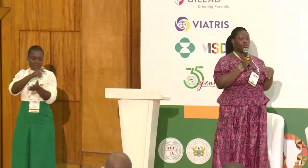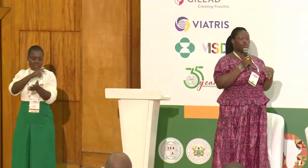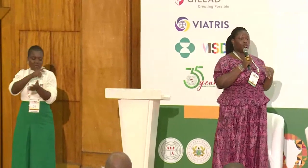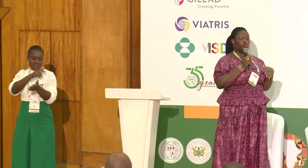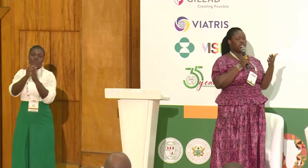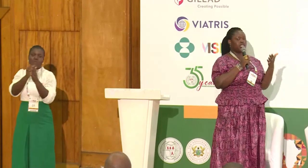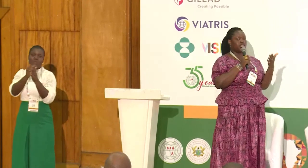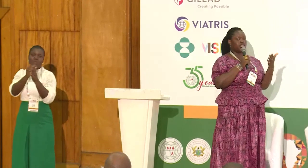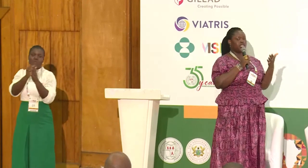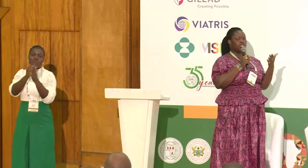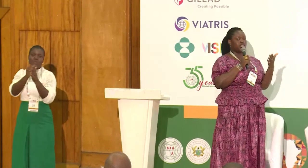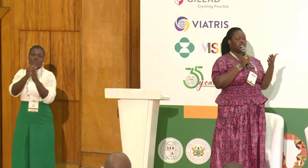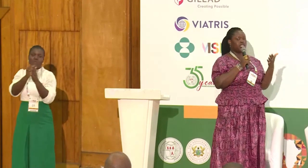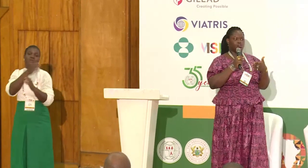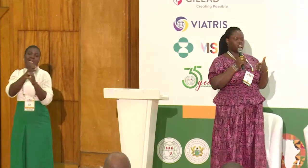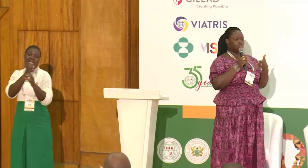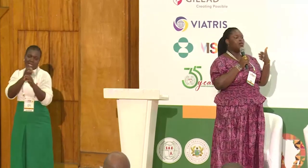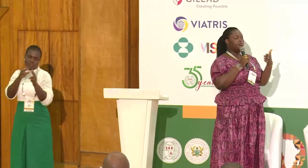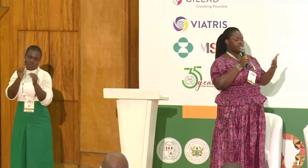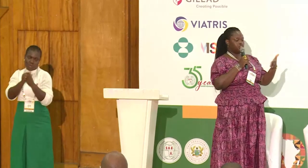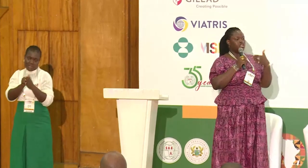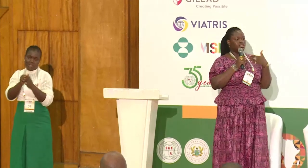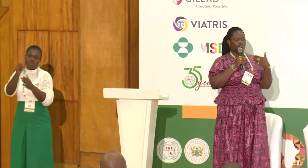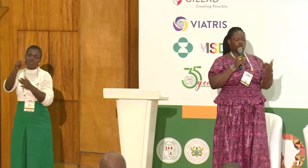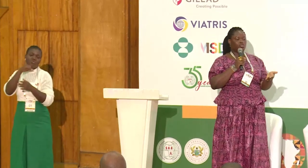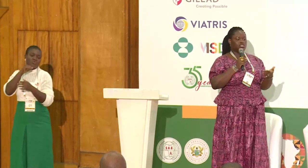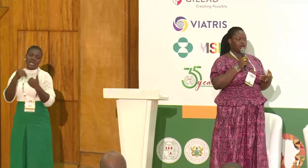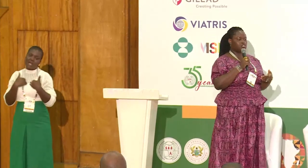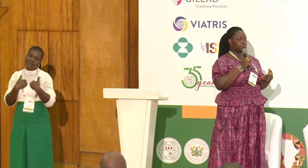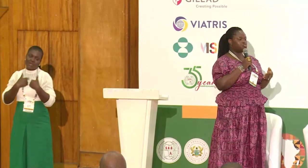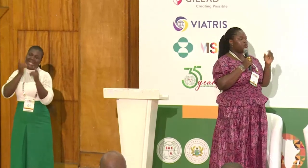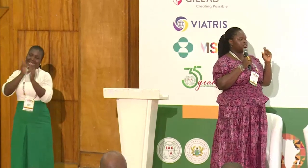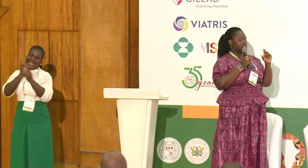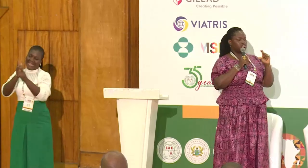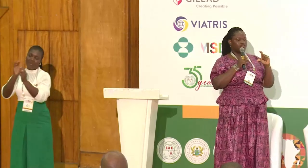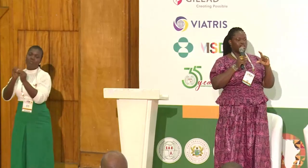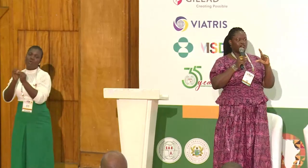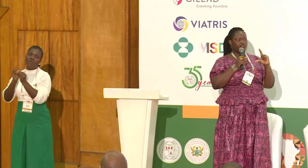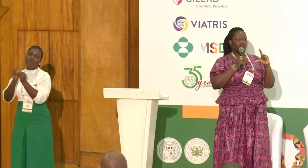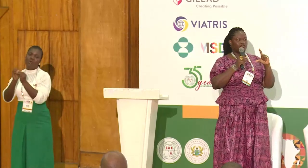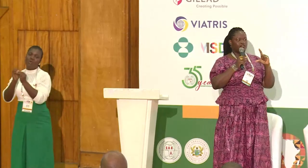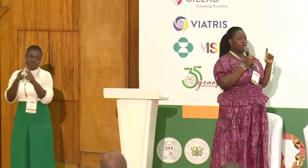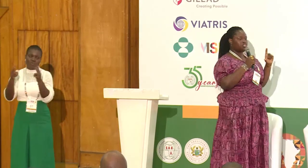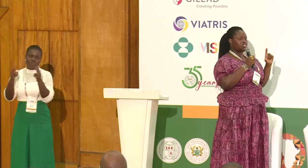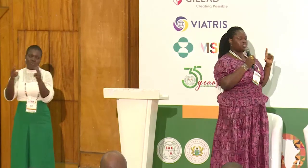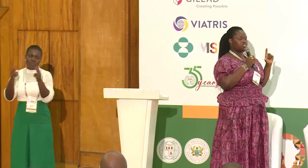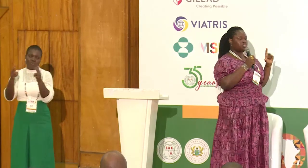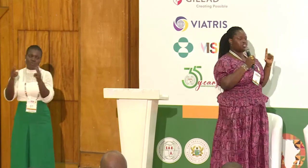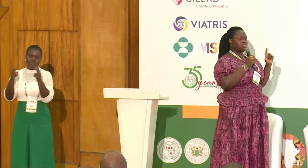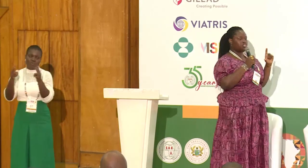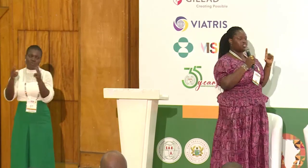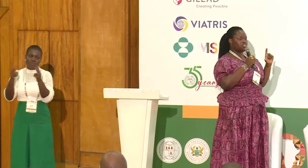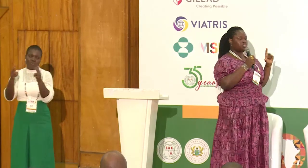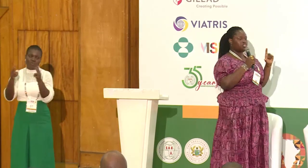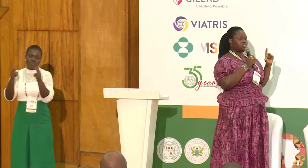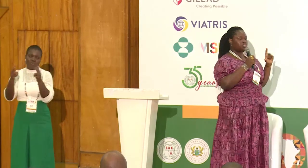also assess the level of stigma and discrimination based on the individuals you interact with. So, we basically drafted a 4-question